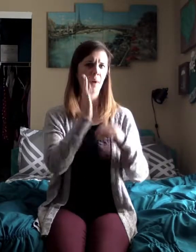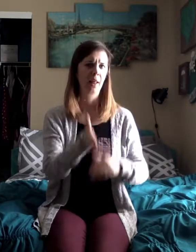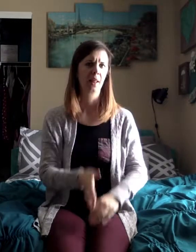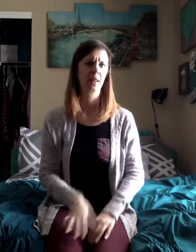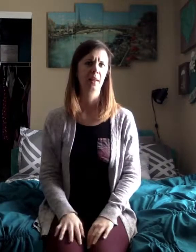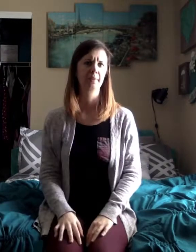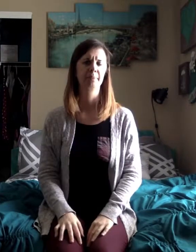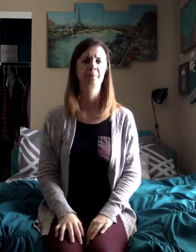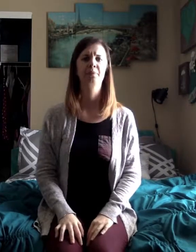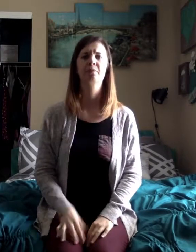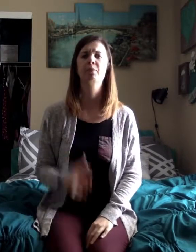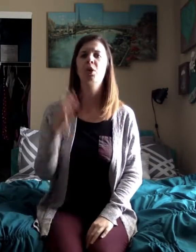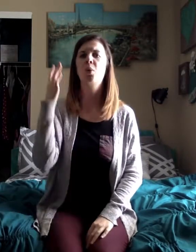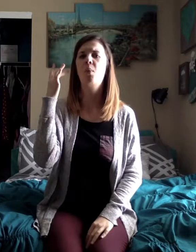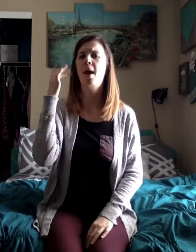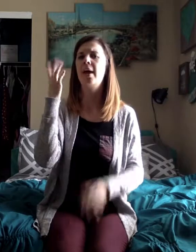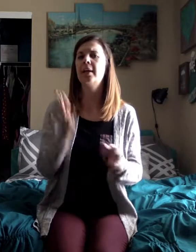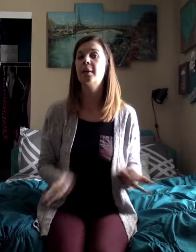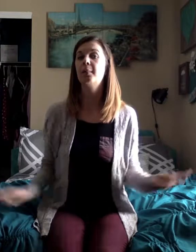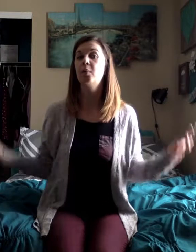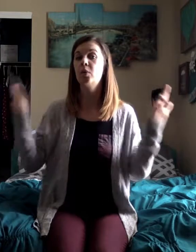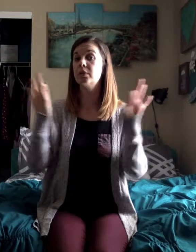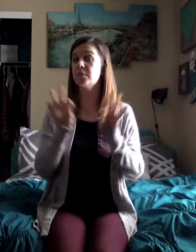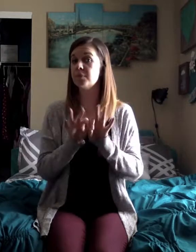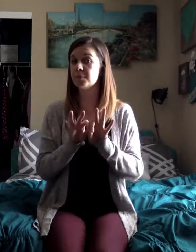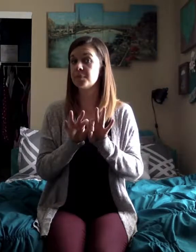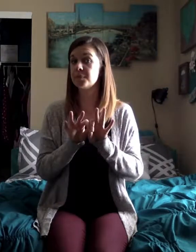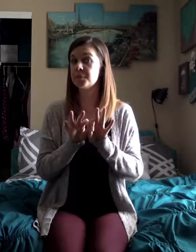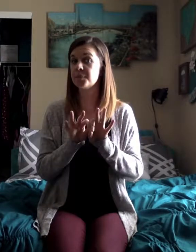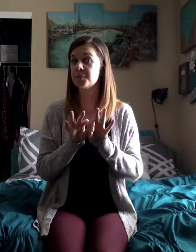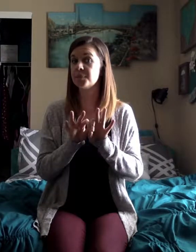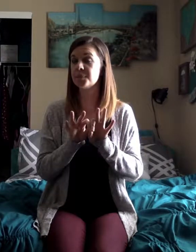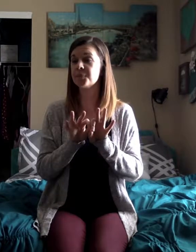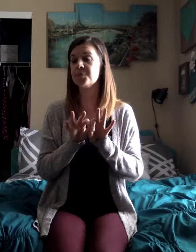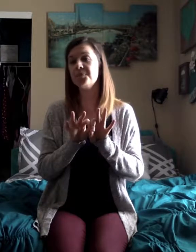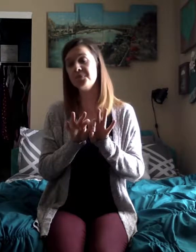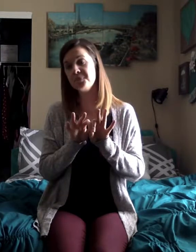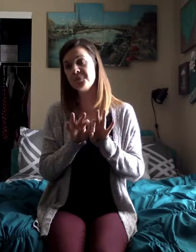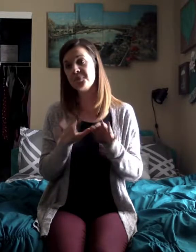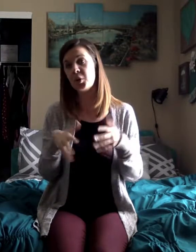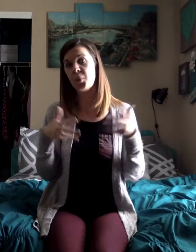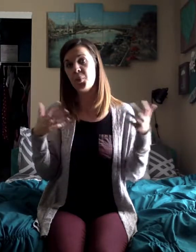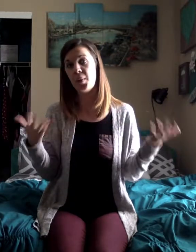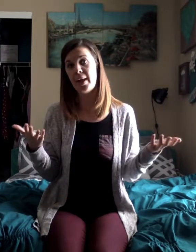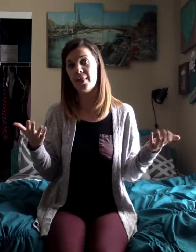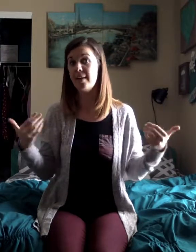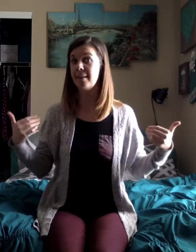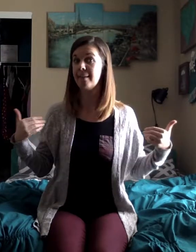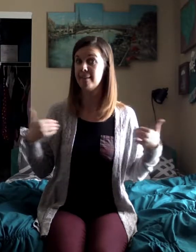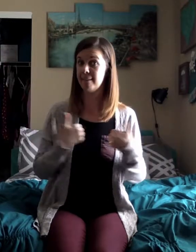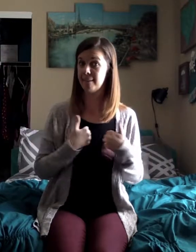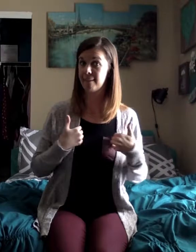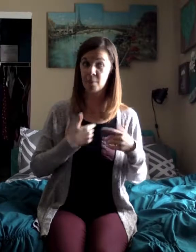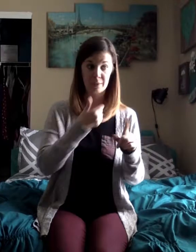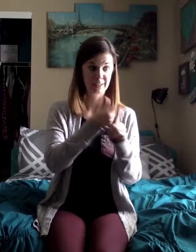So why is this important? Well, it all boils down to the fact that animals are not able to make their own food. Okay, so we